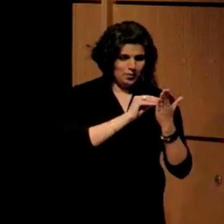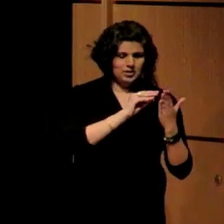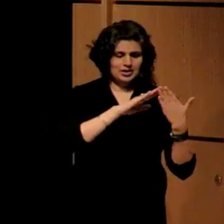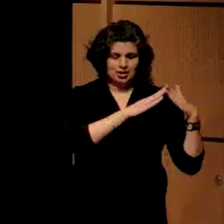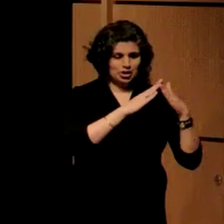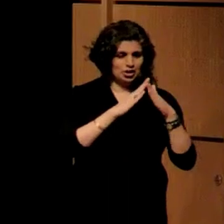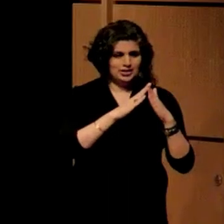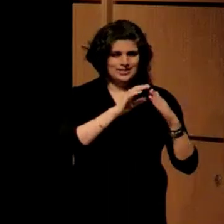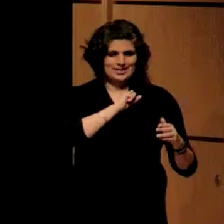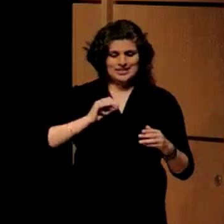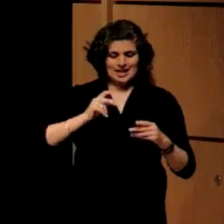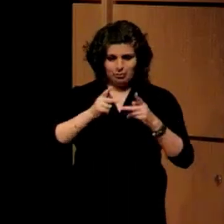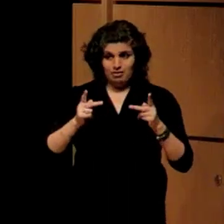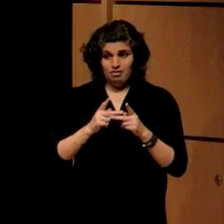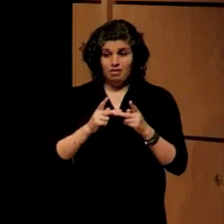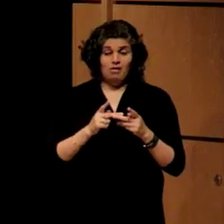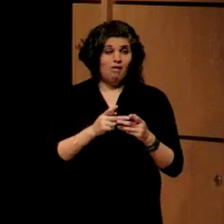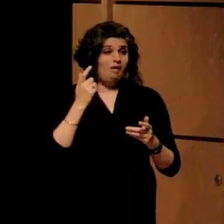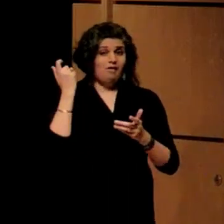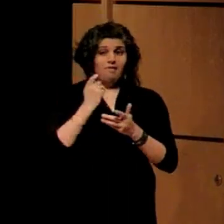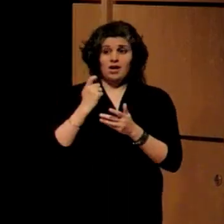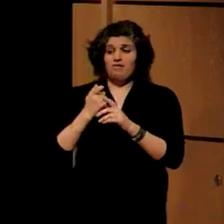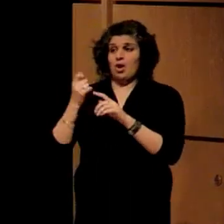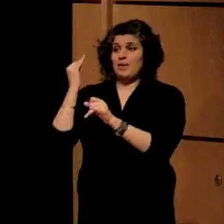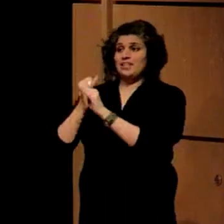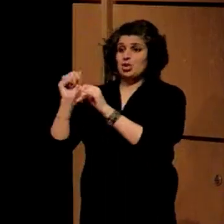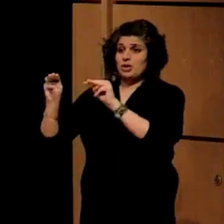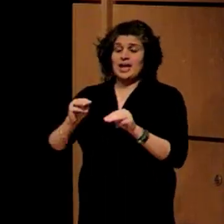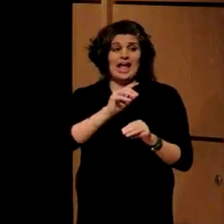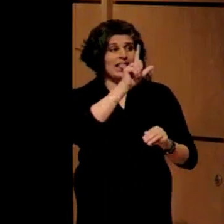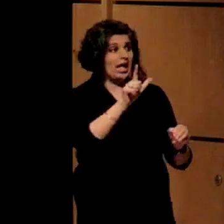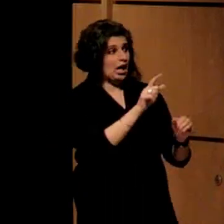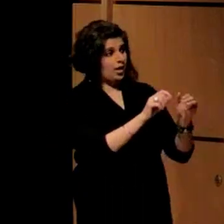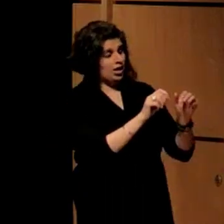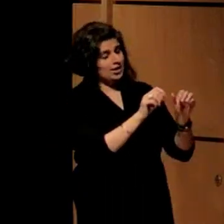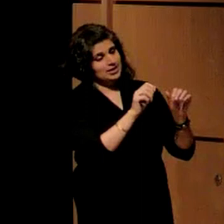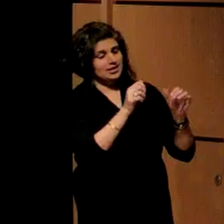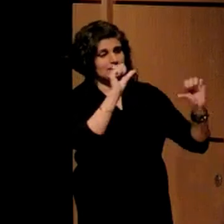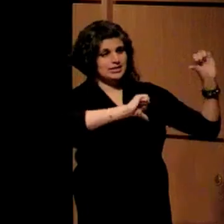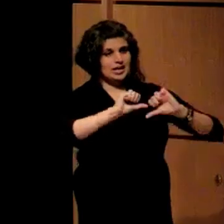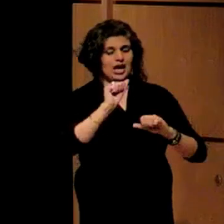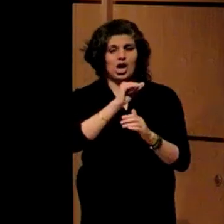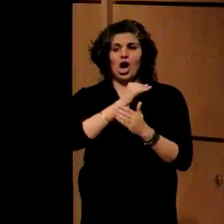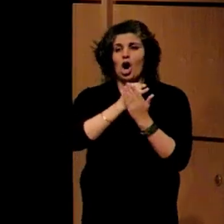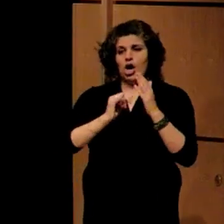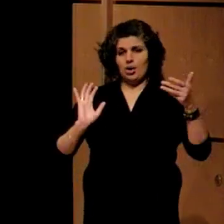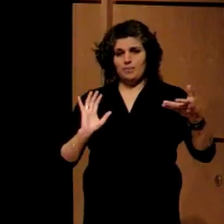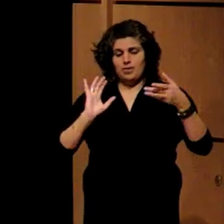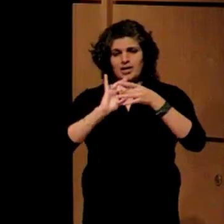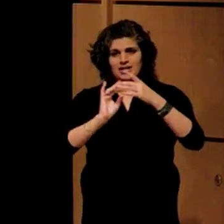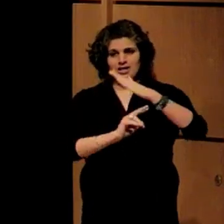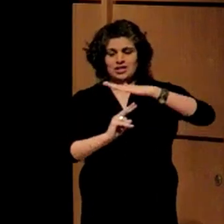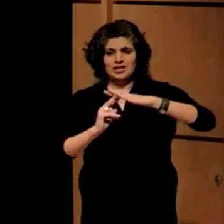positions. With major funding from both the Institute of Museum and Library Sciences and the Art Bridges Foundation, we have